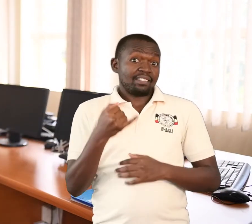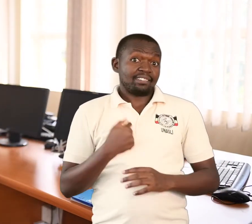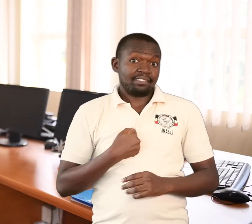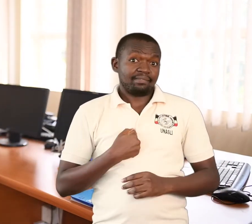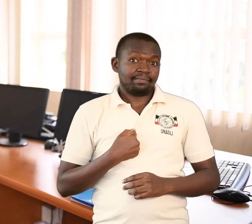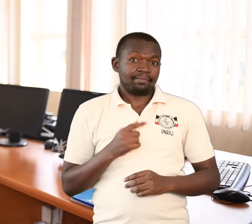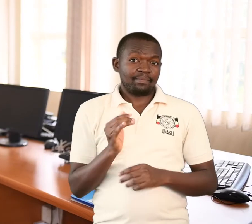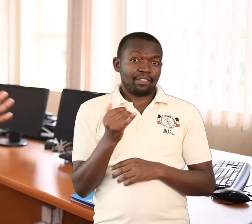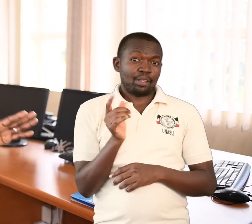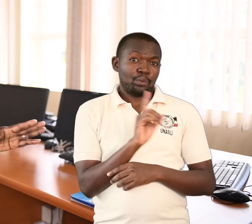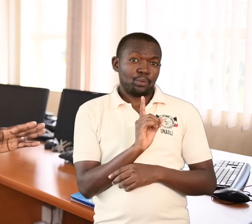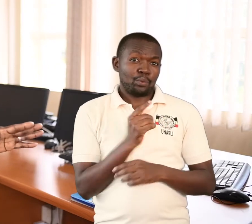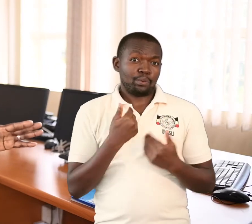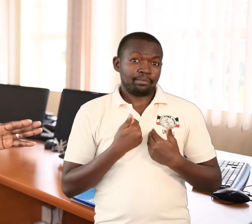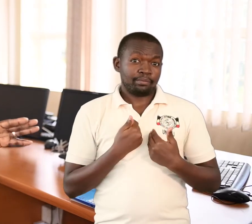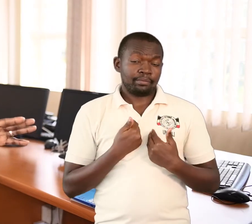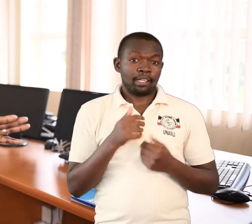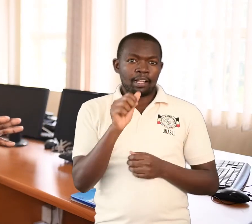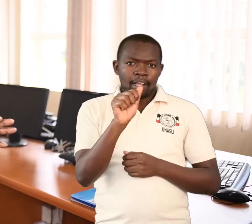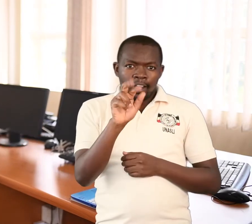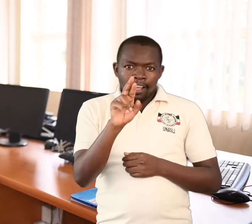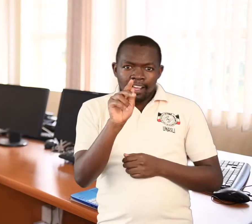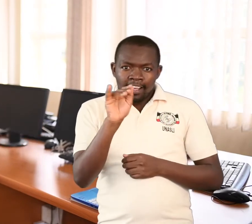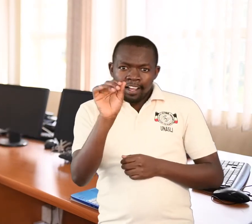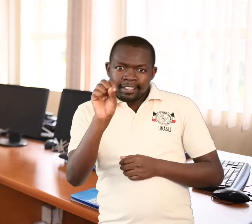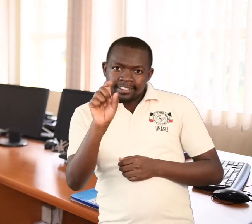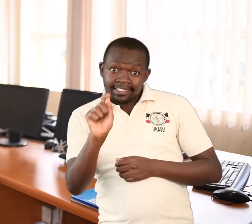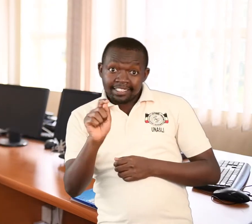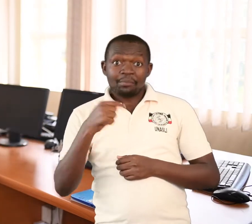artist, and I always design.